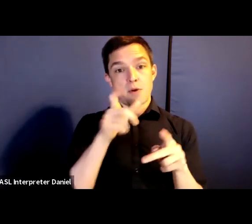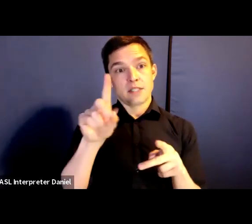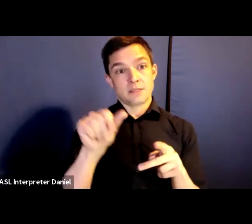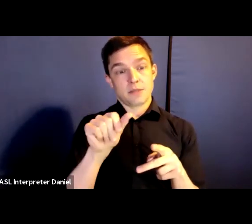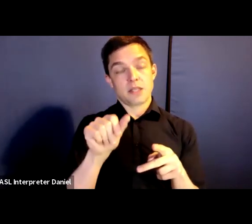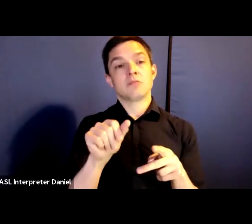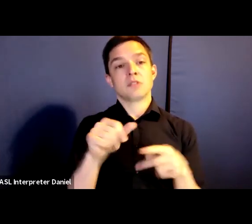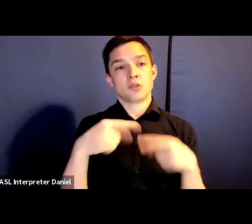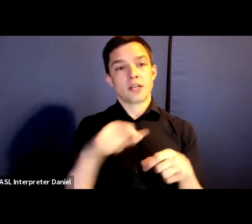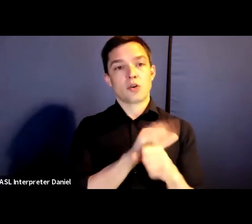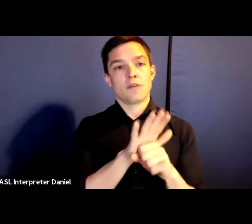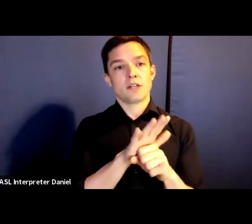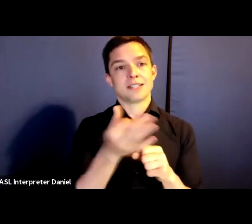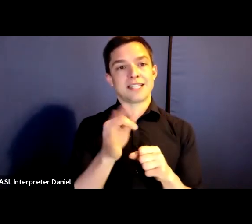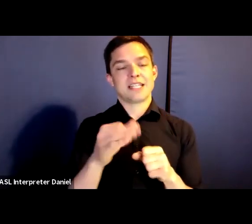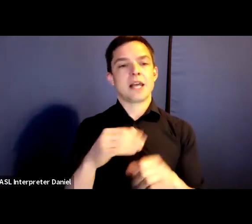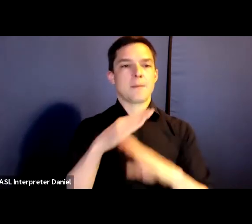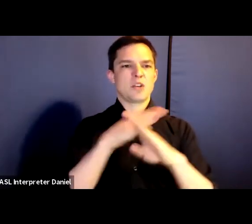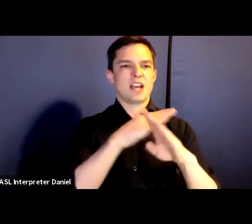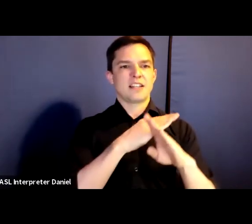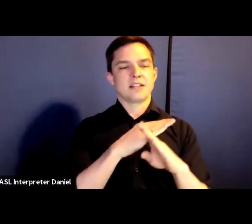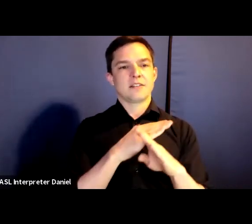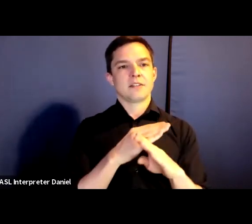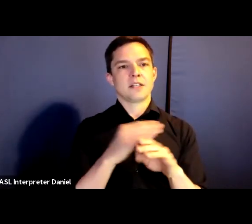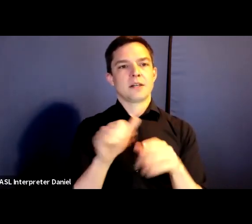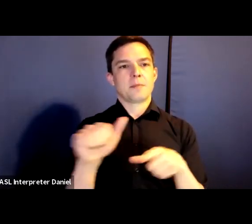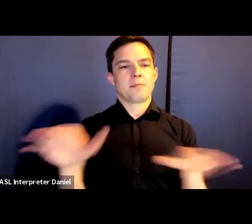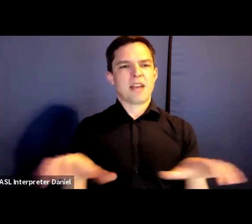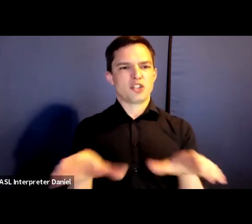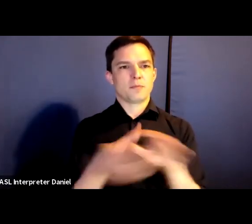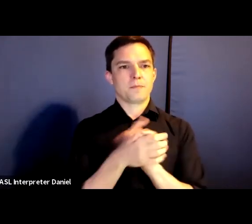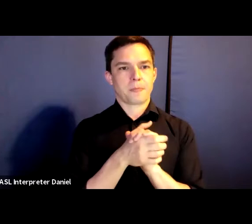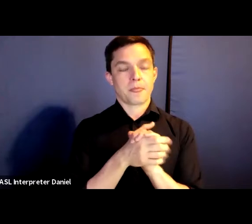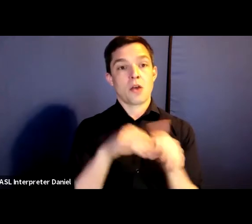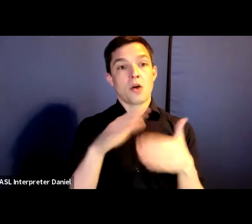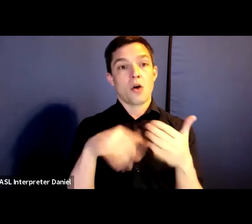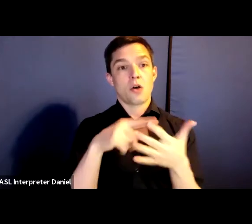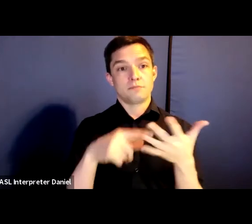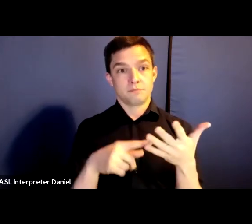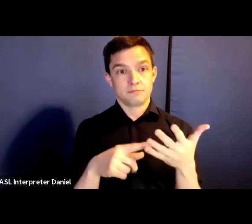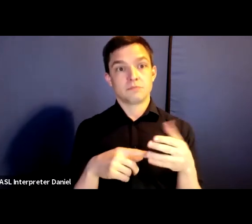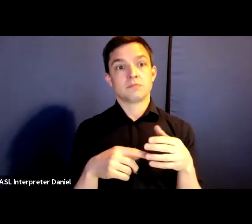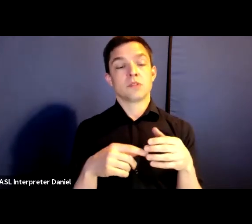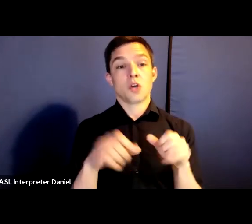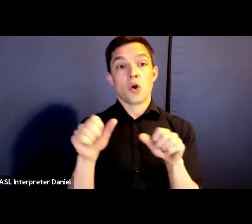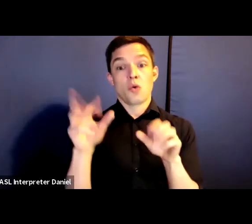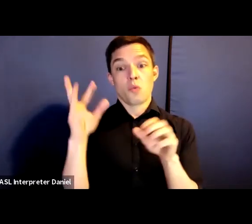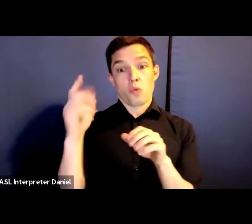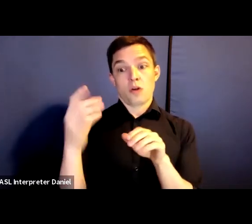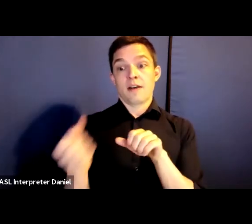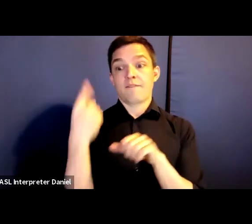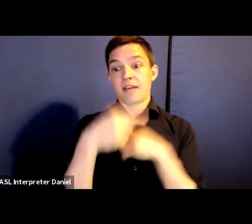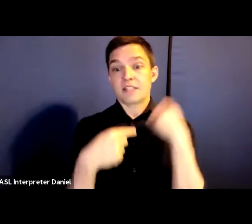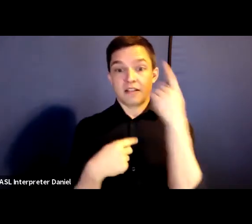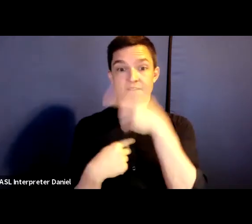COVID-19 and protective measures. All training activities were adapted. What would have been face-to-face training became